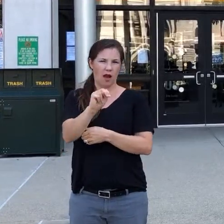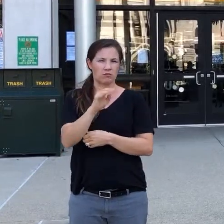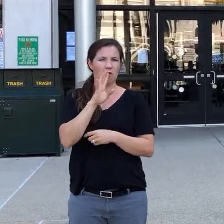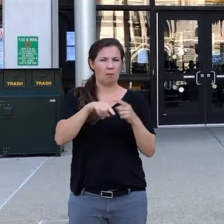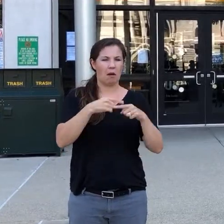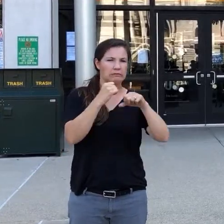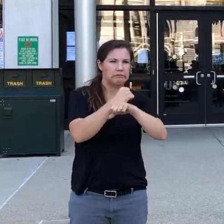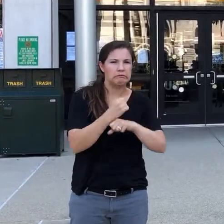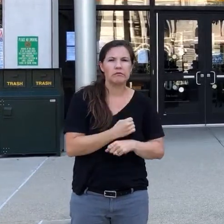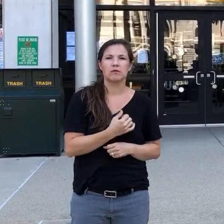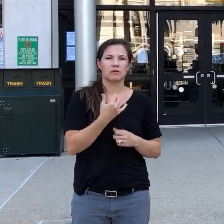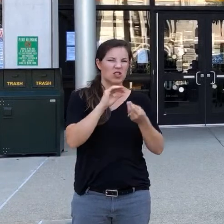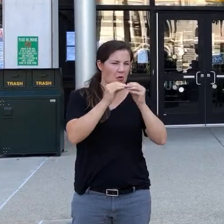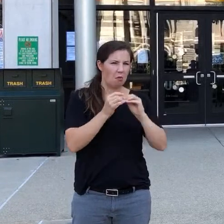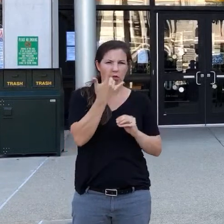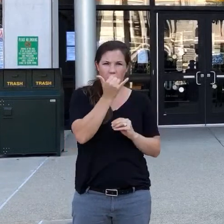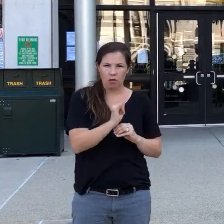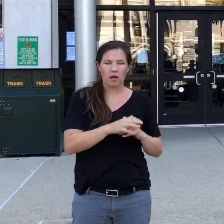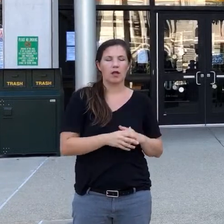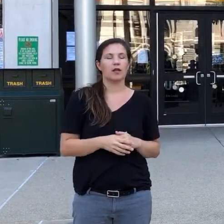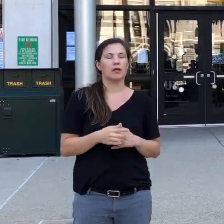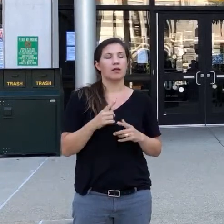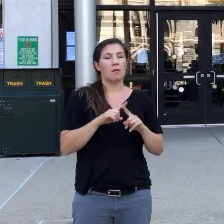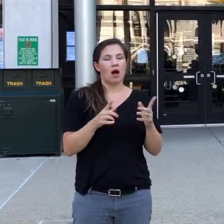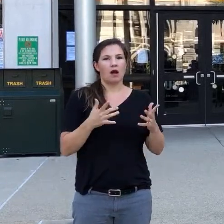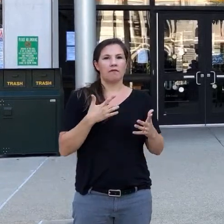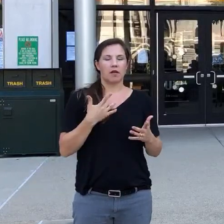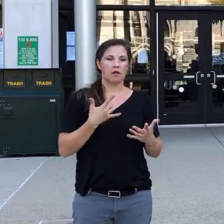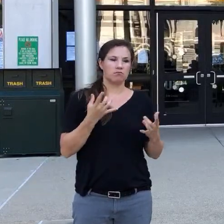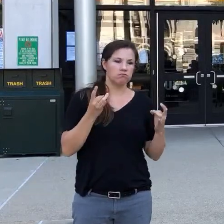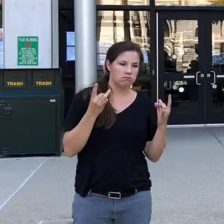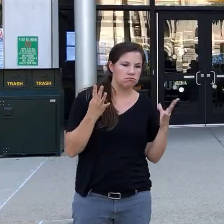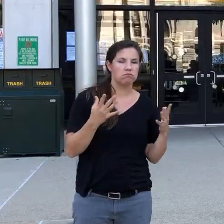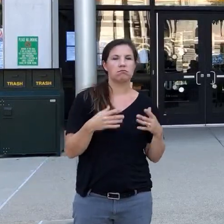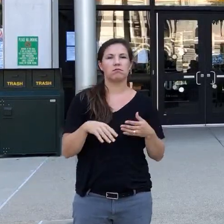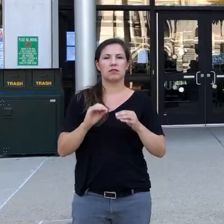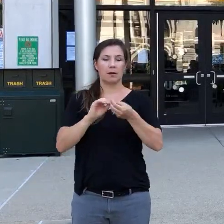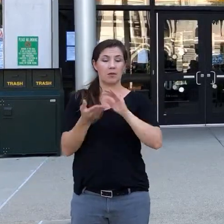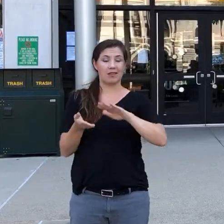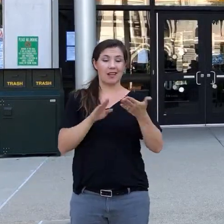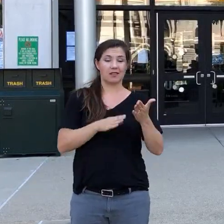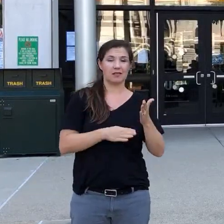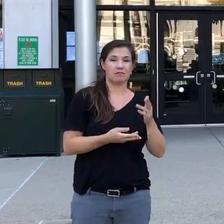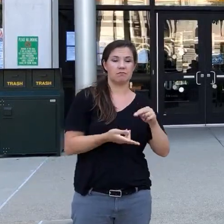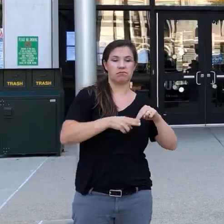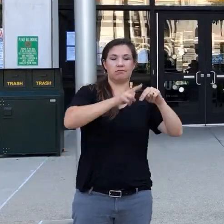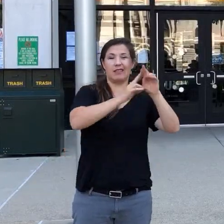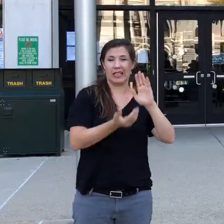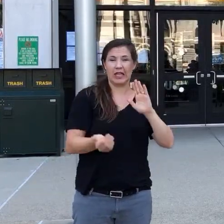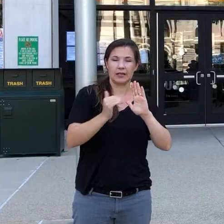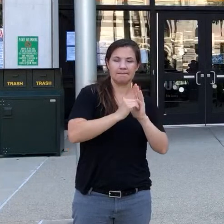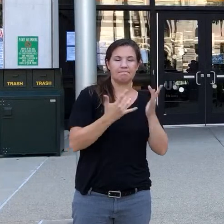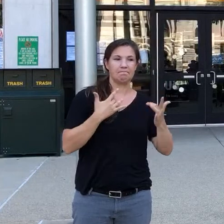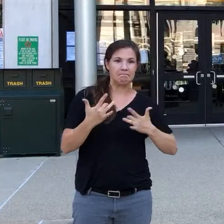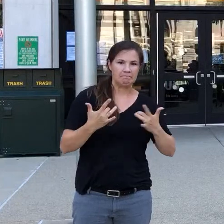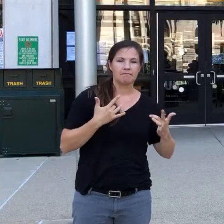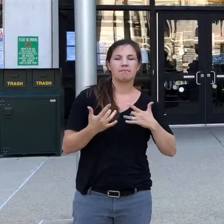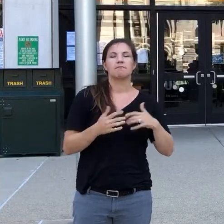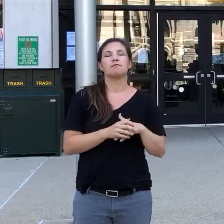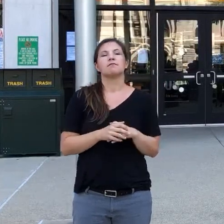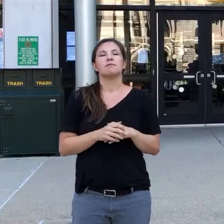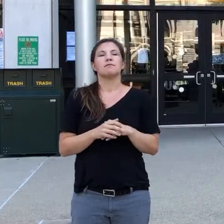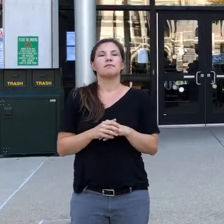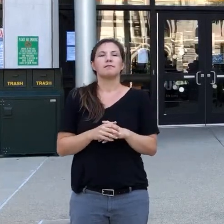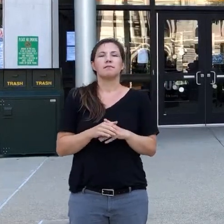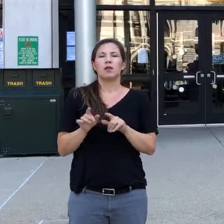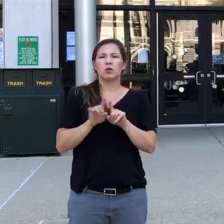after all of the work that we've done for the last few years to see opiate overdose deaths rise. And what is most concerning is that it